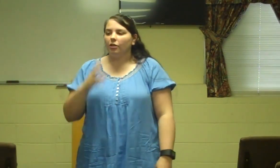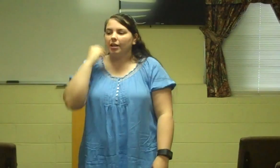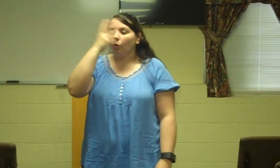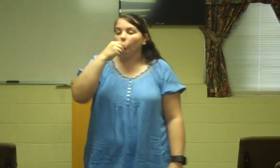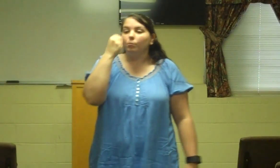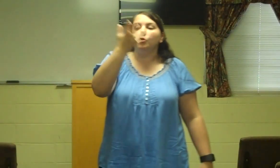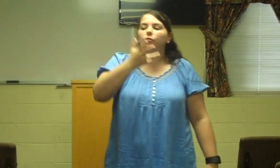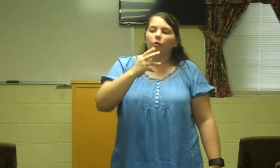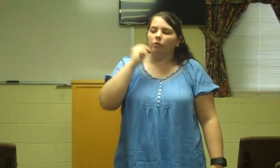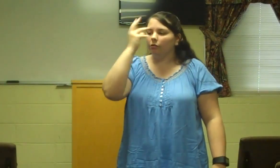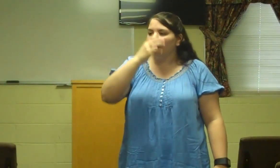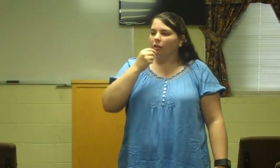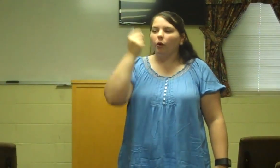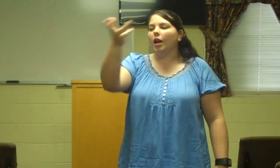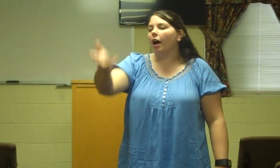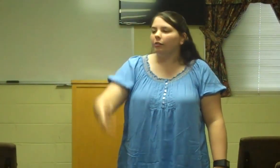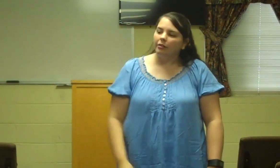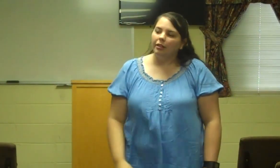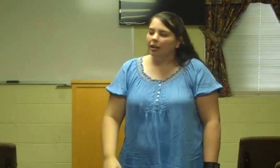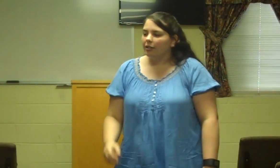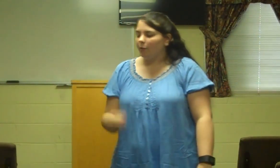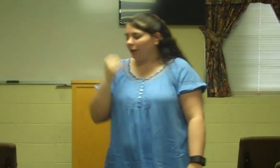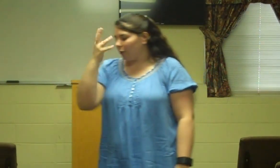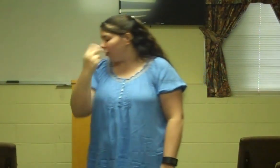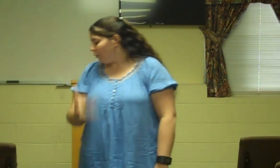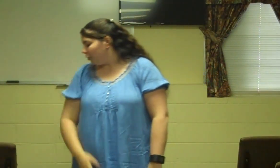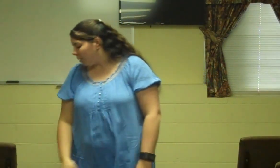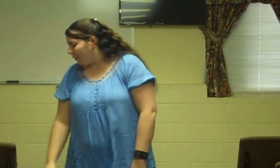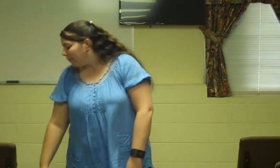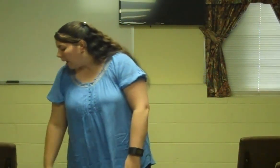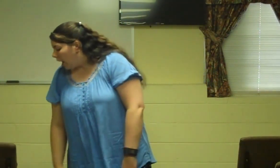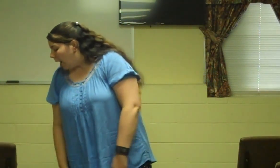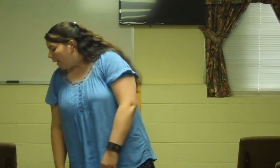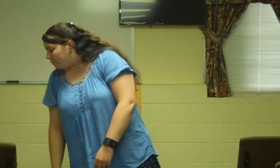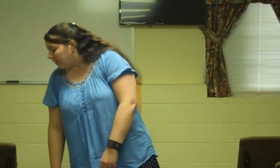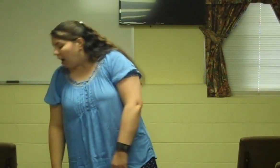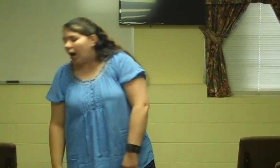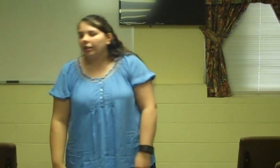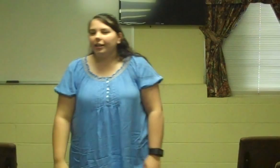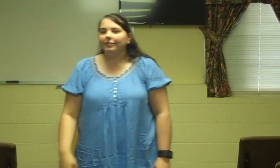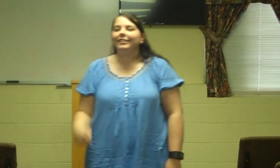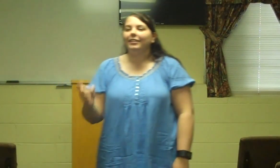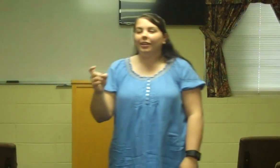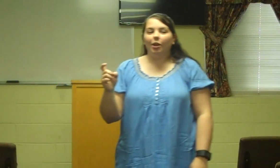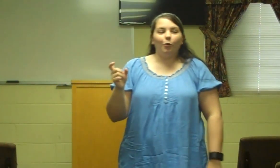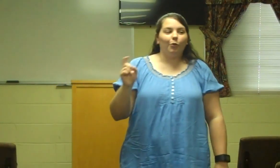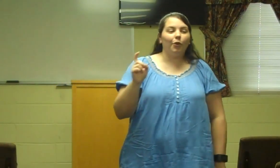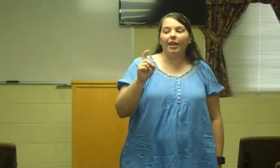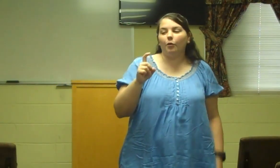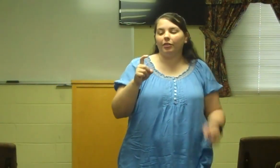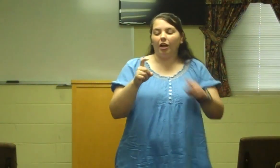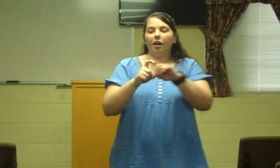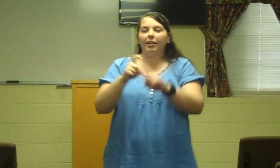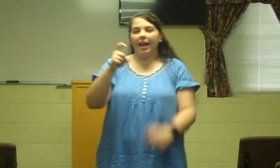all the same. Or beautiful, throw it out, depending on what you're talking about. Ugly, we learned that one. The ugly